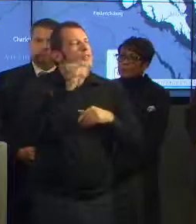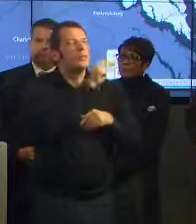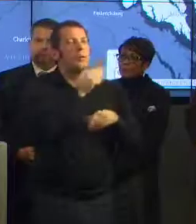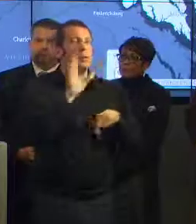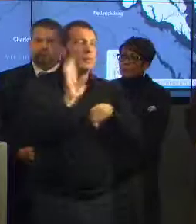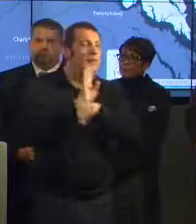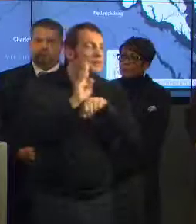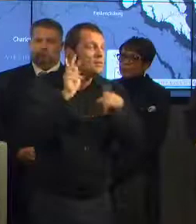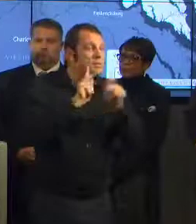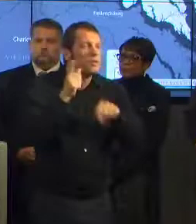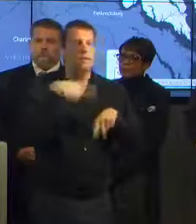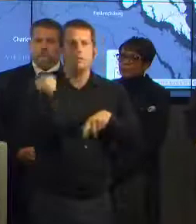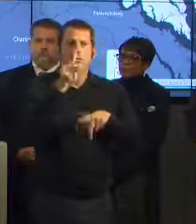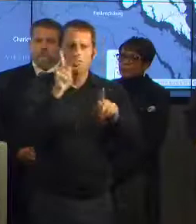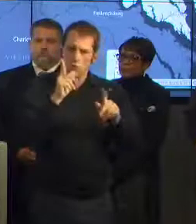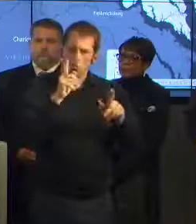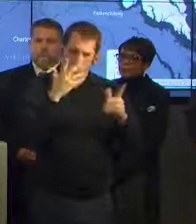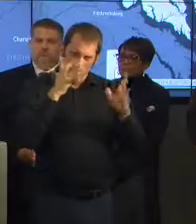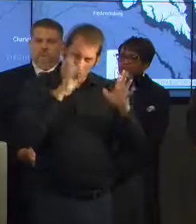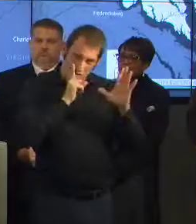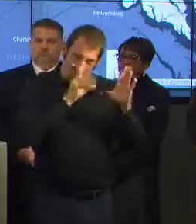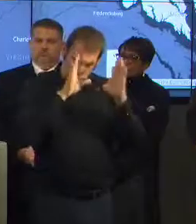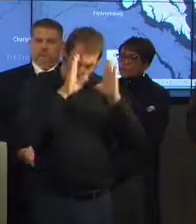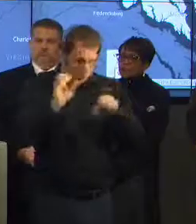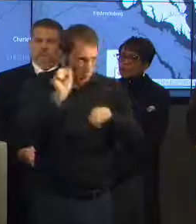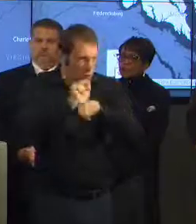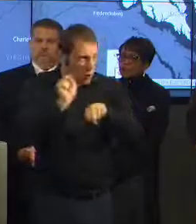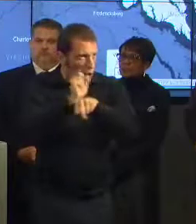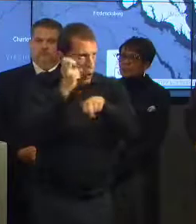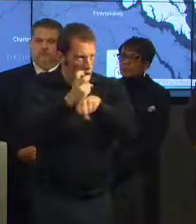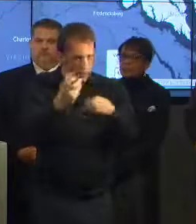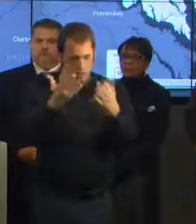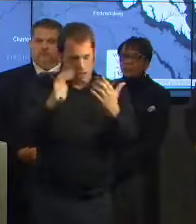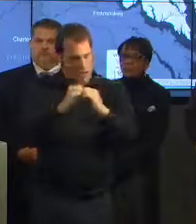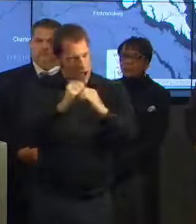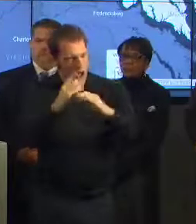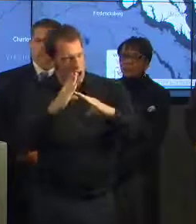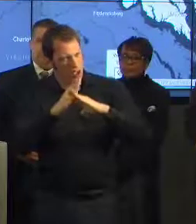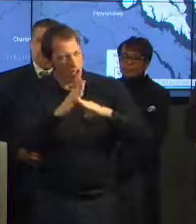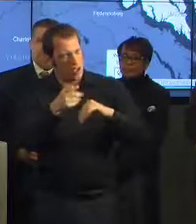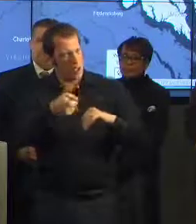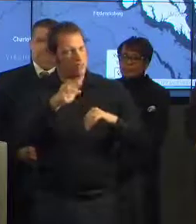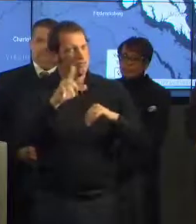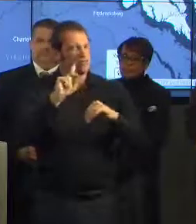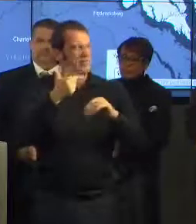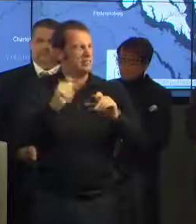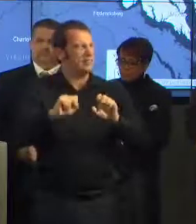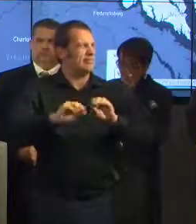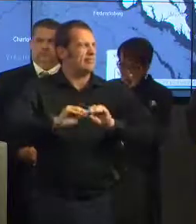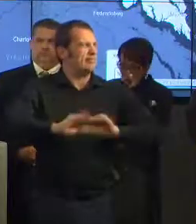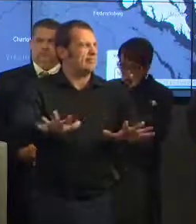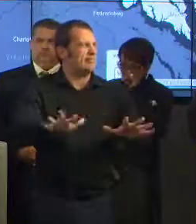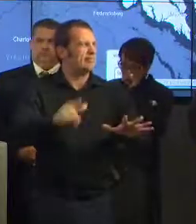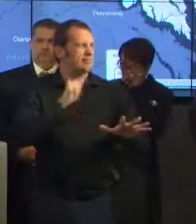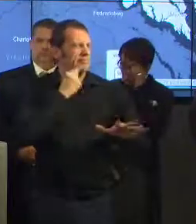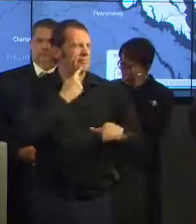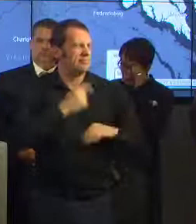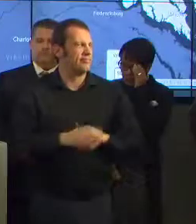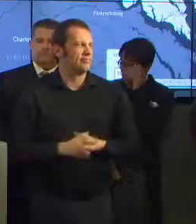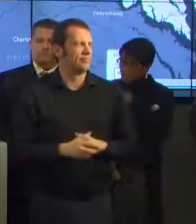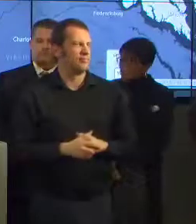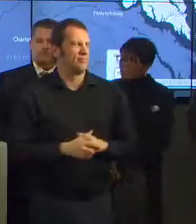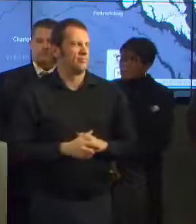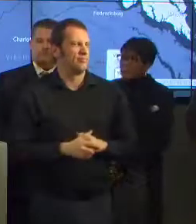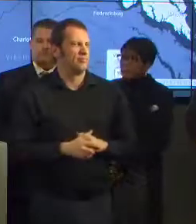crisis from a prevention, enforcement, and recovery perspective. It is because of the scale of this crisis and